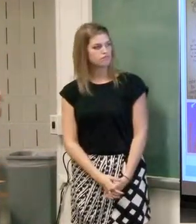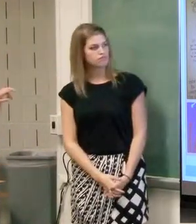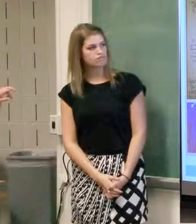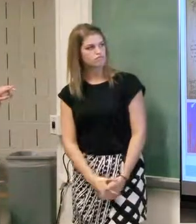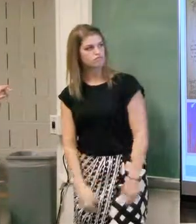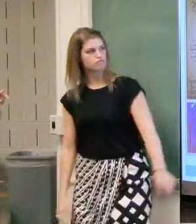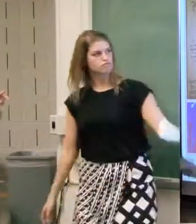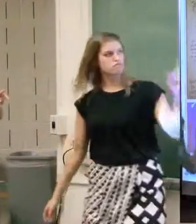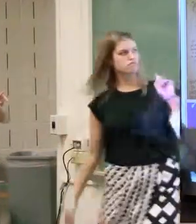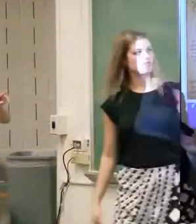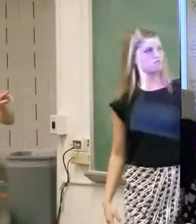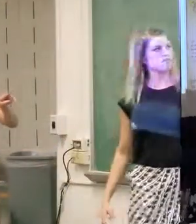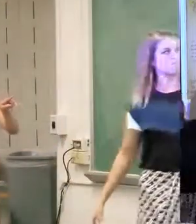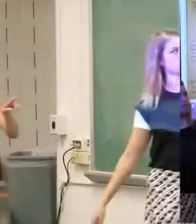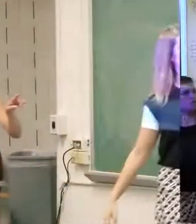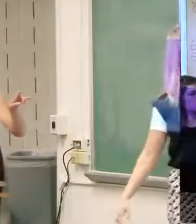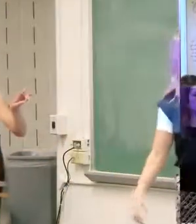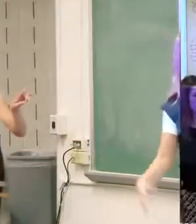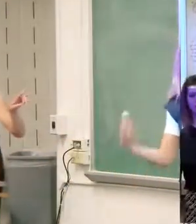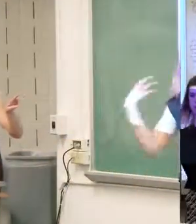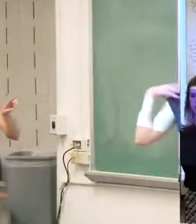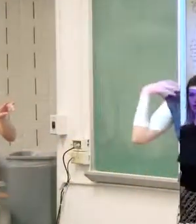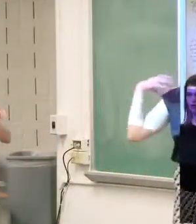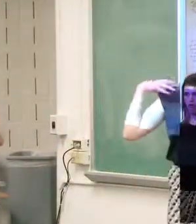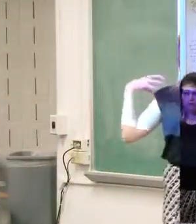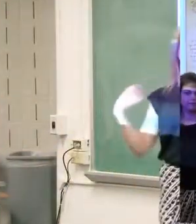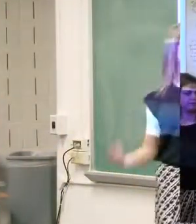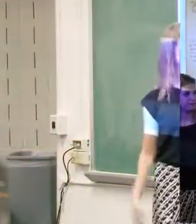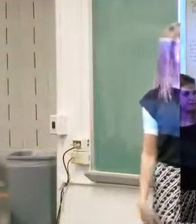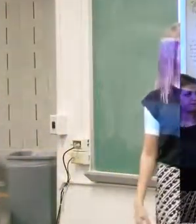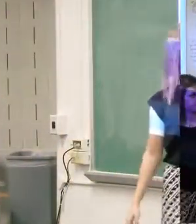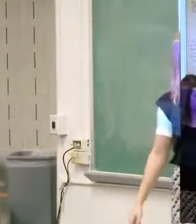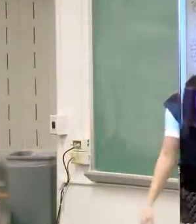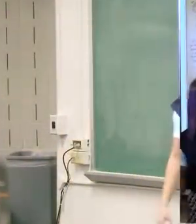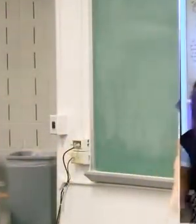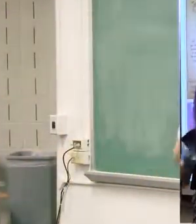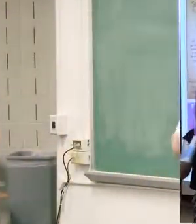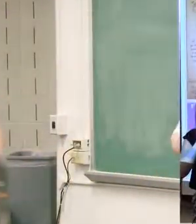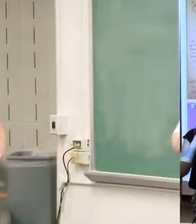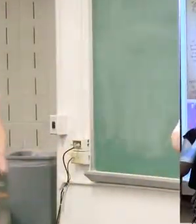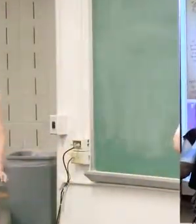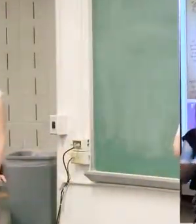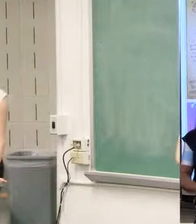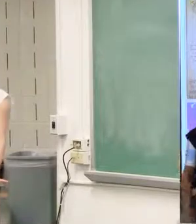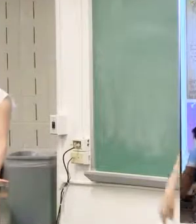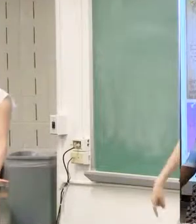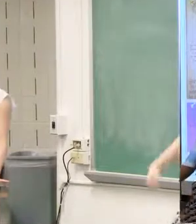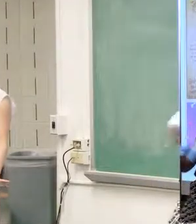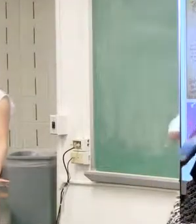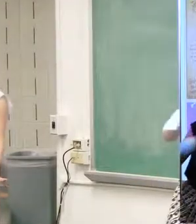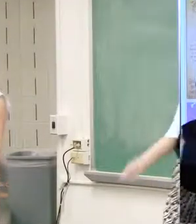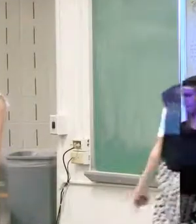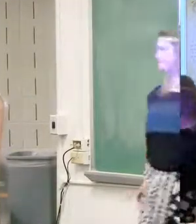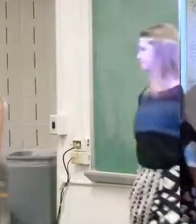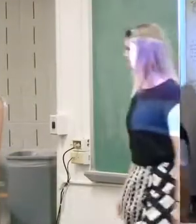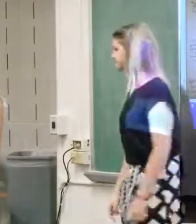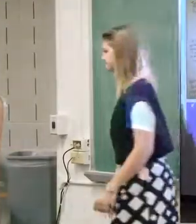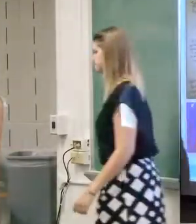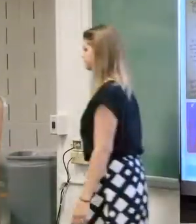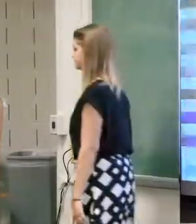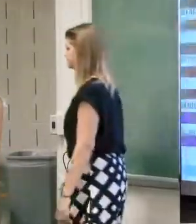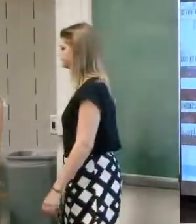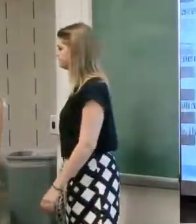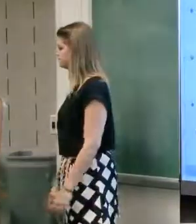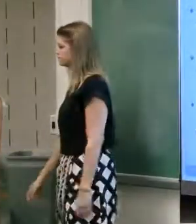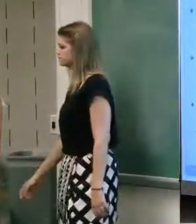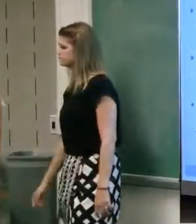That's to the left is my mentor, Crystal. And Chloe's in the middle, and that's me.